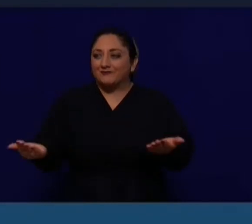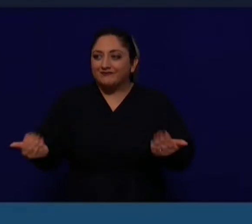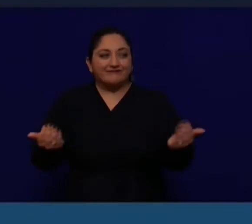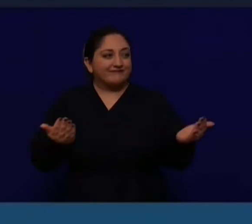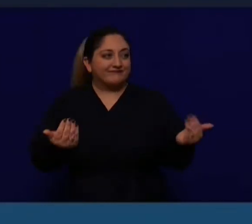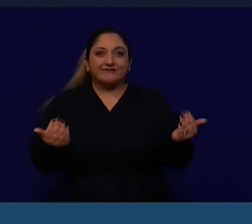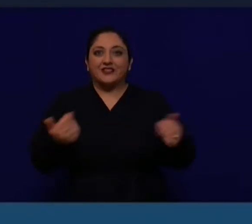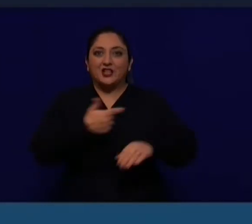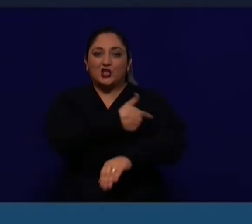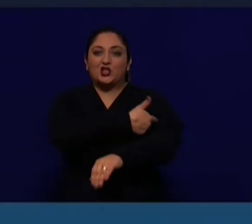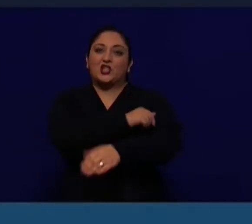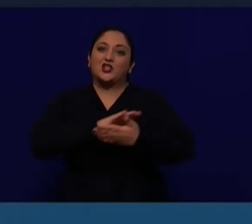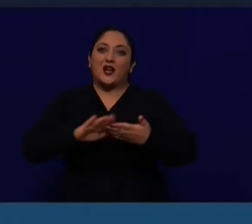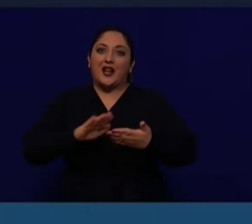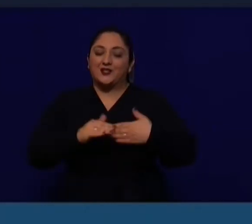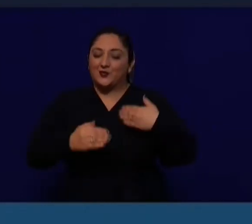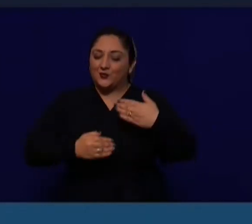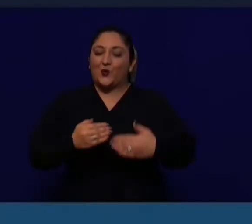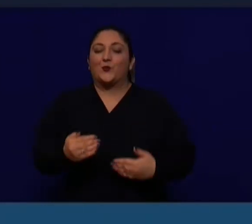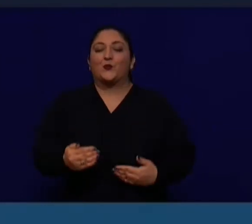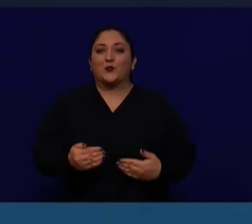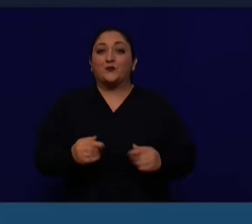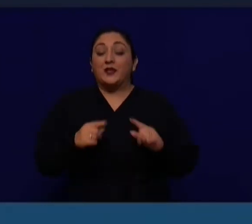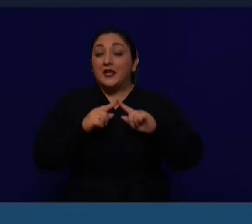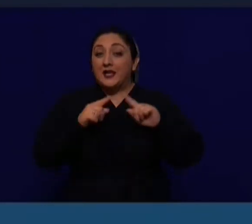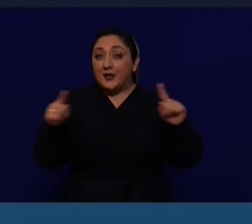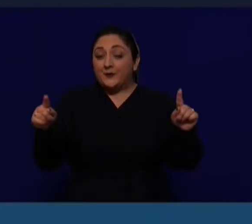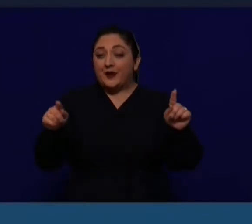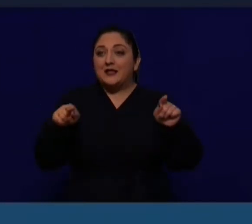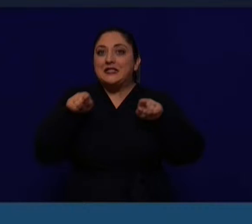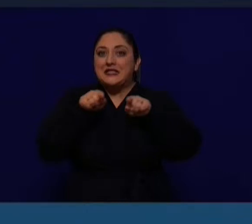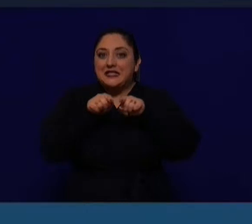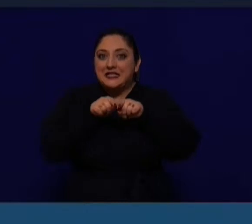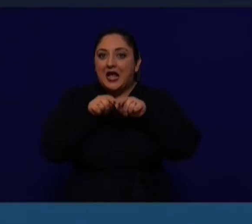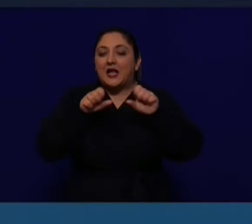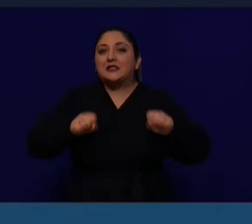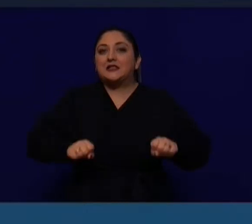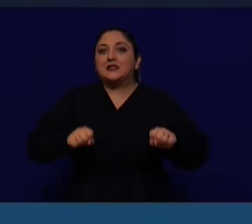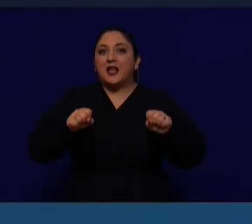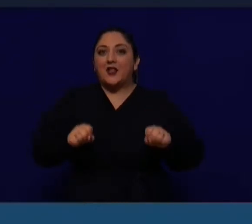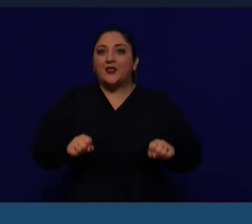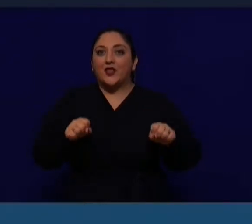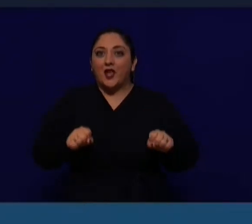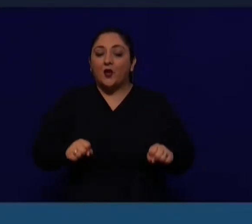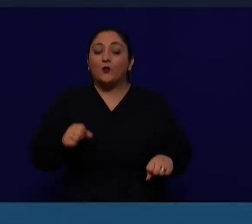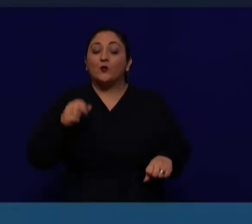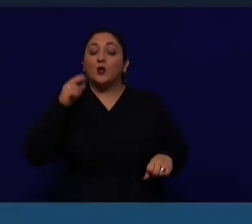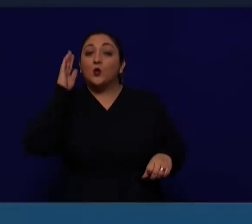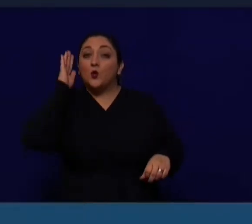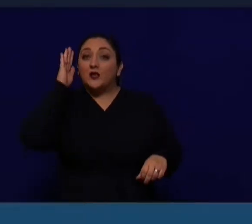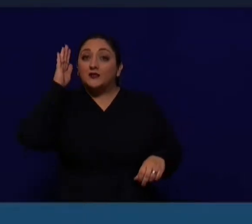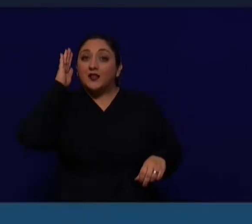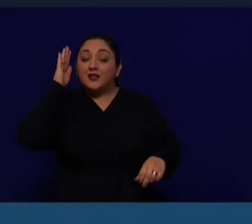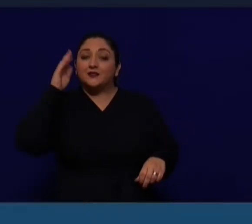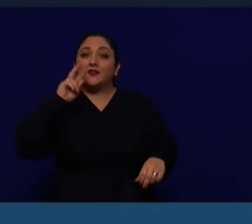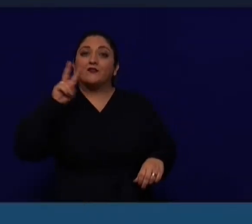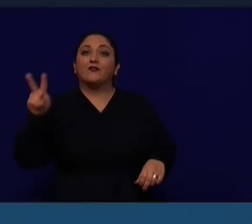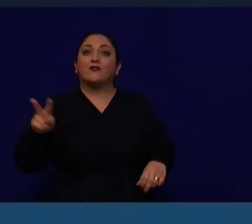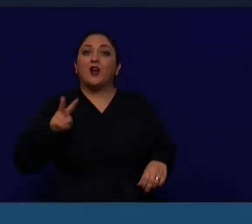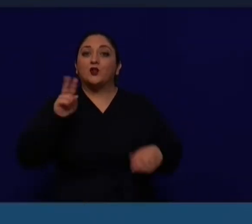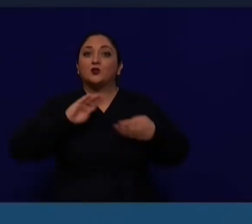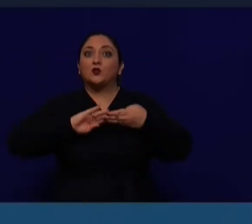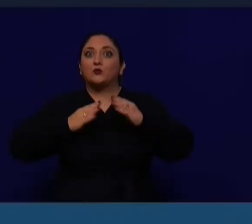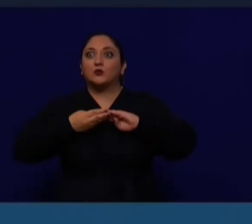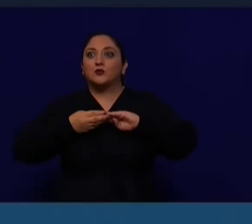nipproteġu bil-vaccination program tagħna. Ma sa dan it-tant għandna wkoll qudiemna s-sitwazzjoni tal-varjant li qed jinfirex